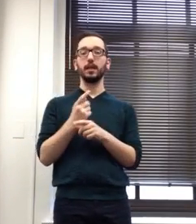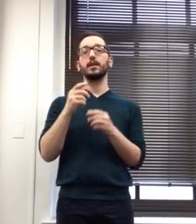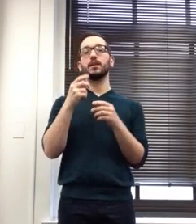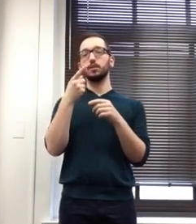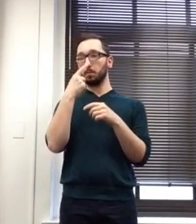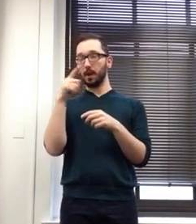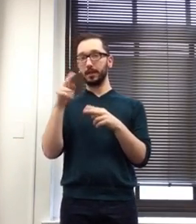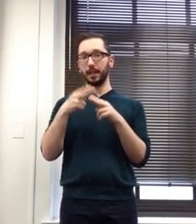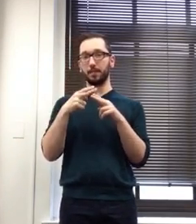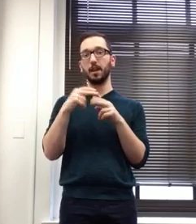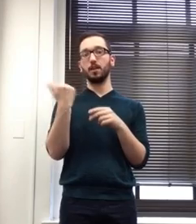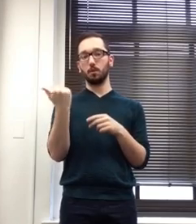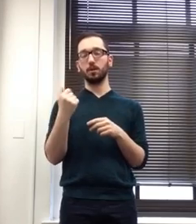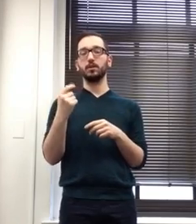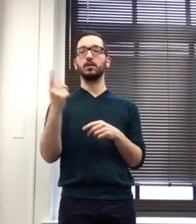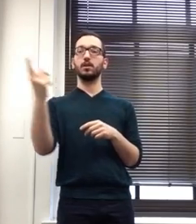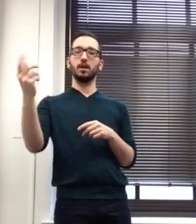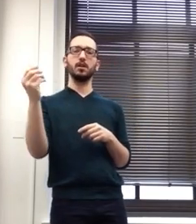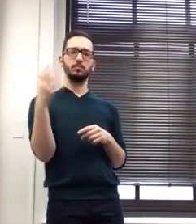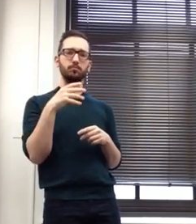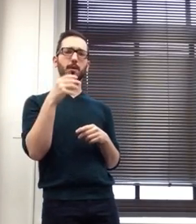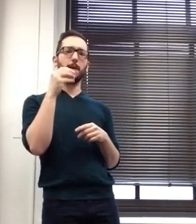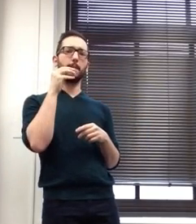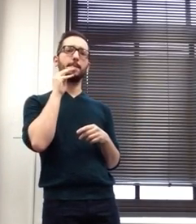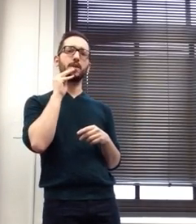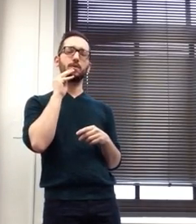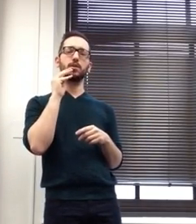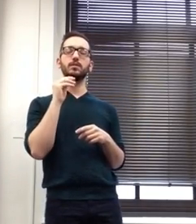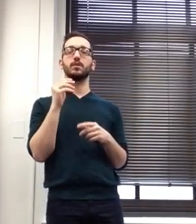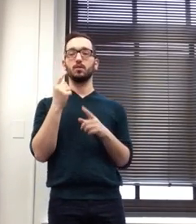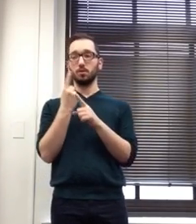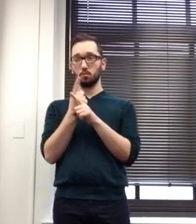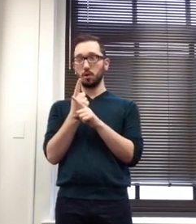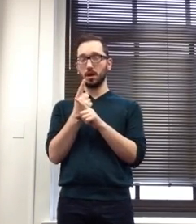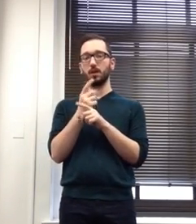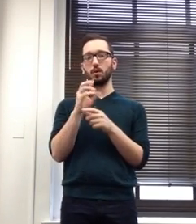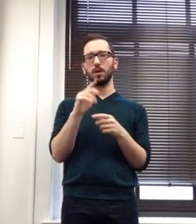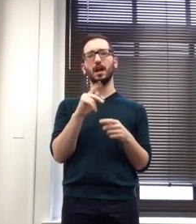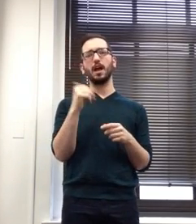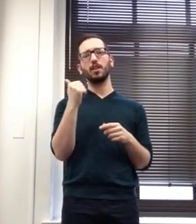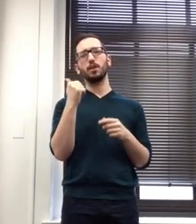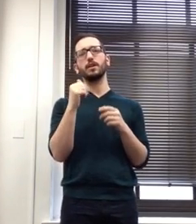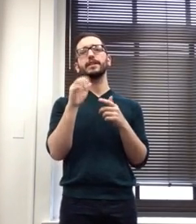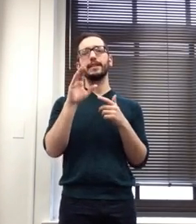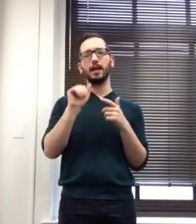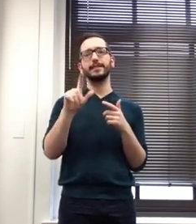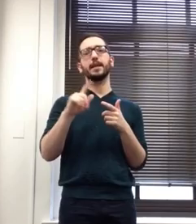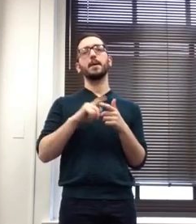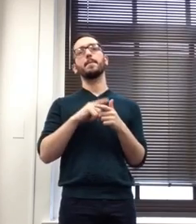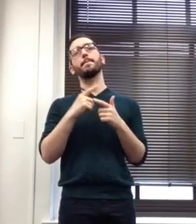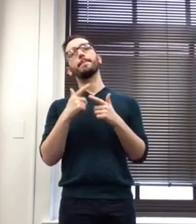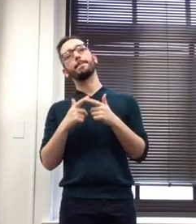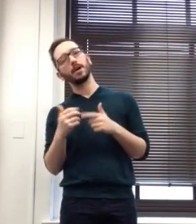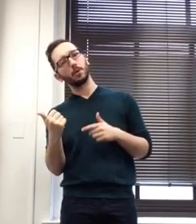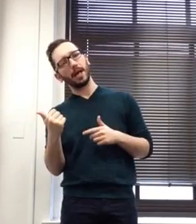Minerals. Yeah, good. Minerals. That's great. Well, we got calcium. Is there another one that you remember our discussion with? Vitamins. No, vitamins and minerals are 2